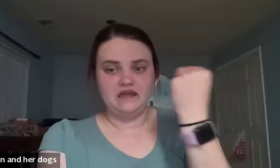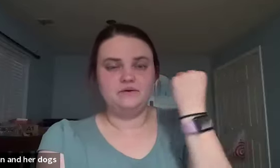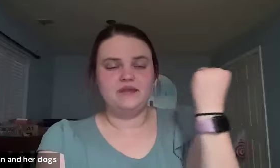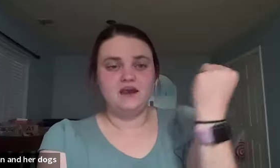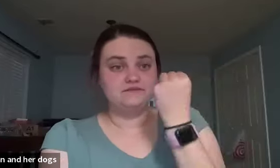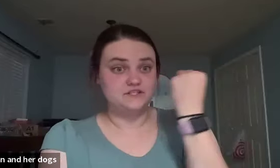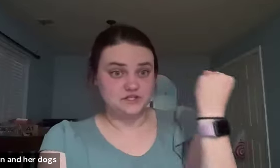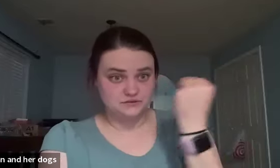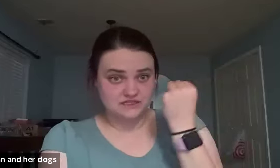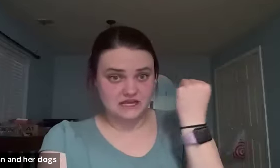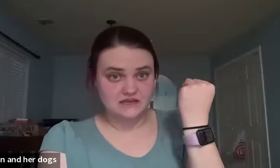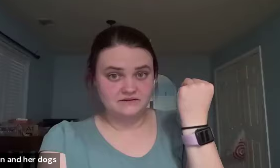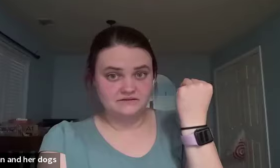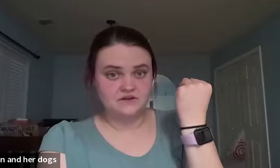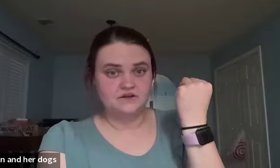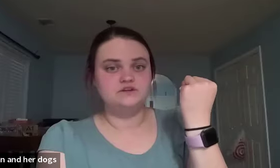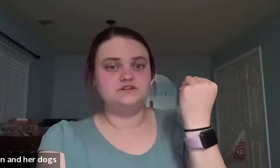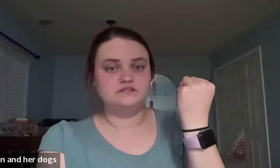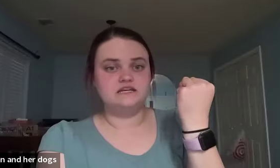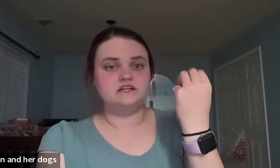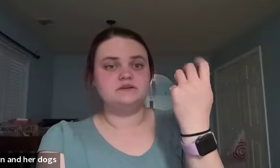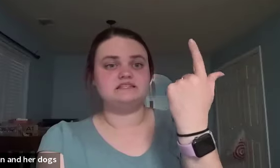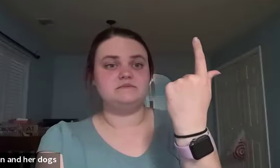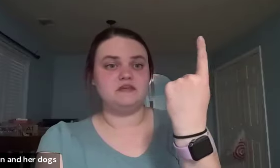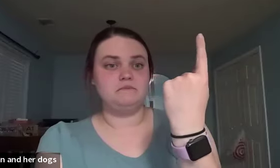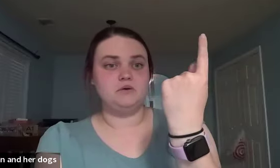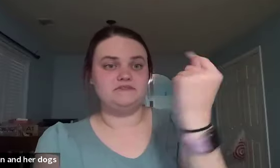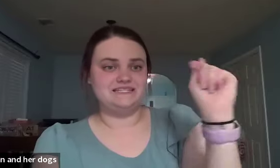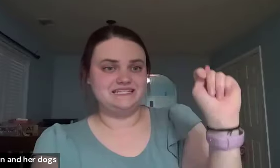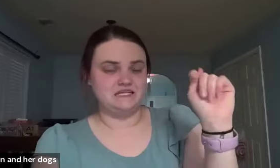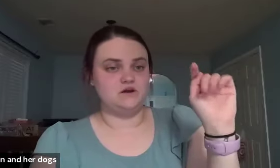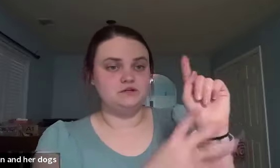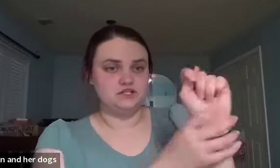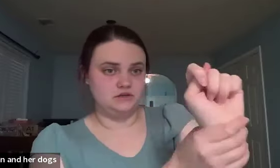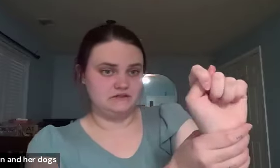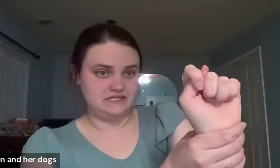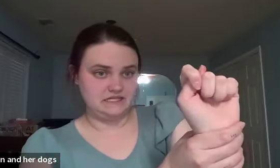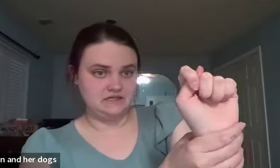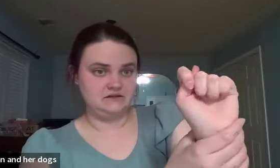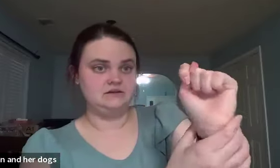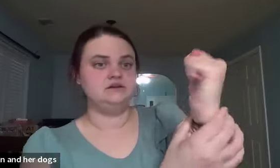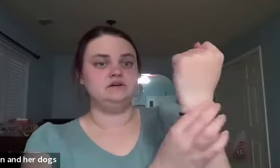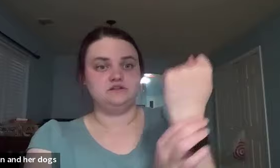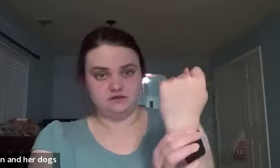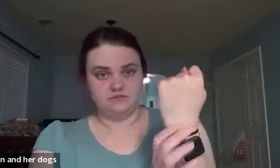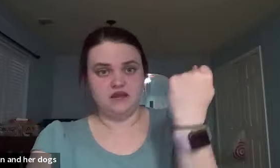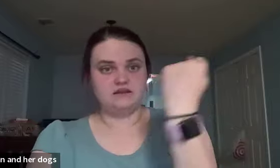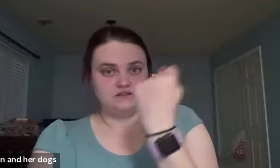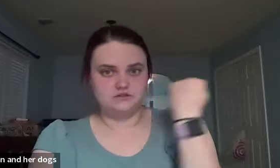Okay. Then we have Tuesday. Tuesday is going to be the same thing, but with a T. So I'm going to show you the T, turn back,